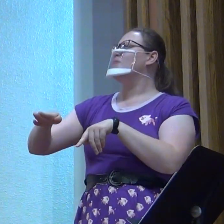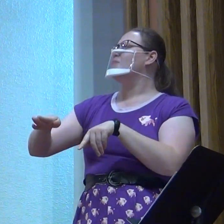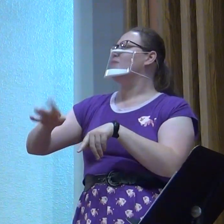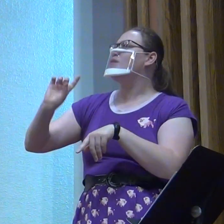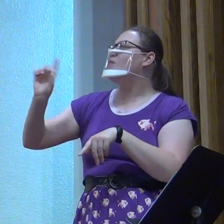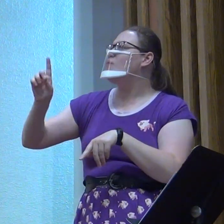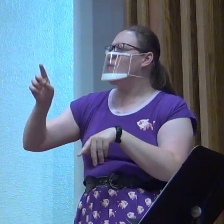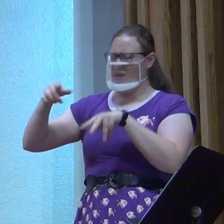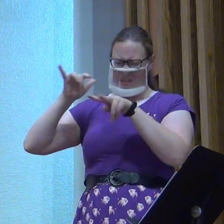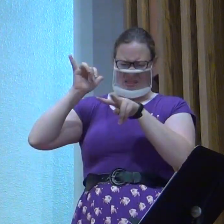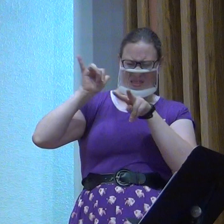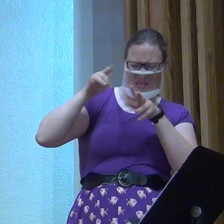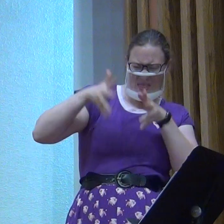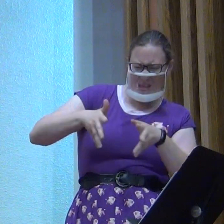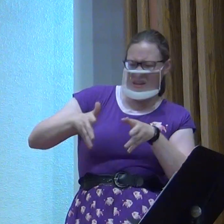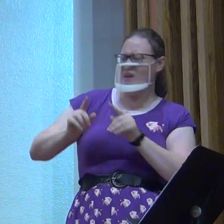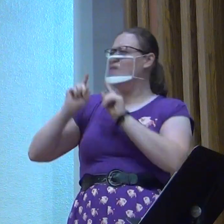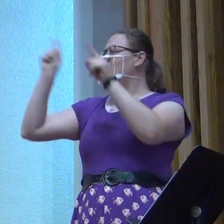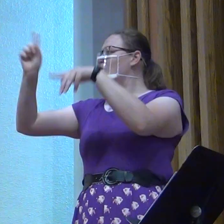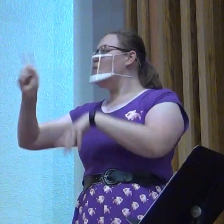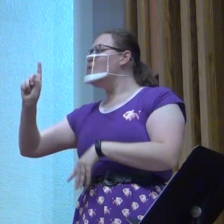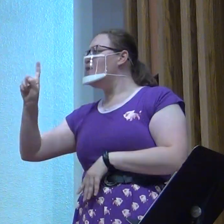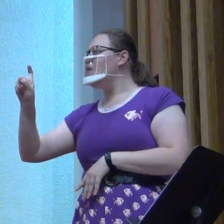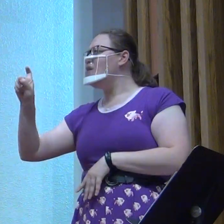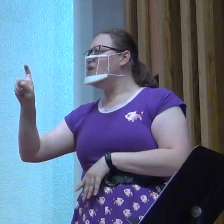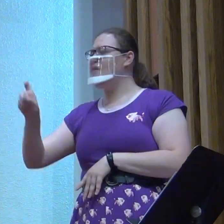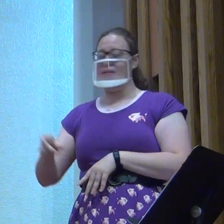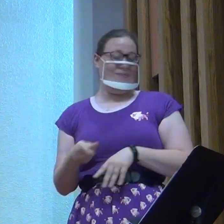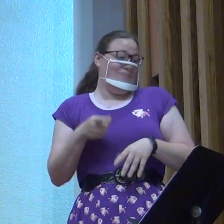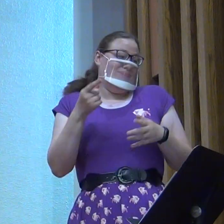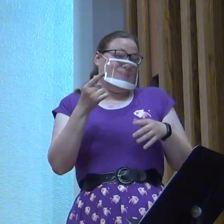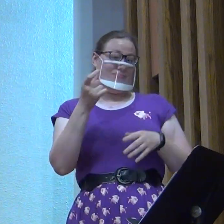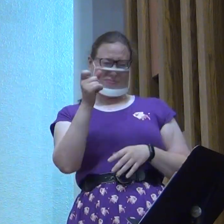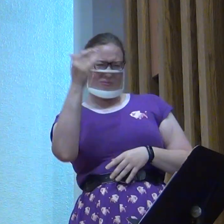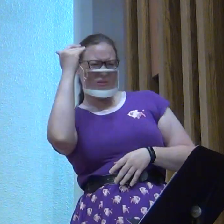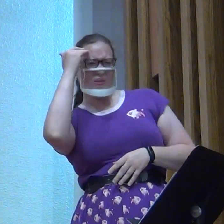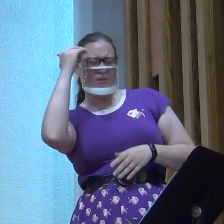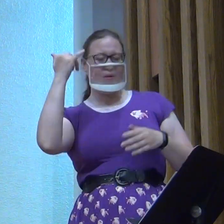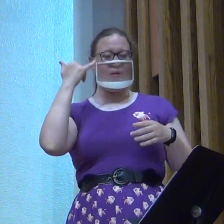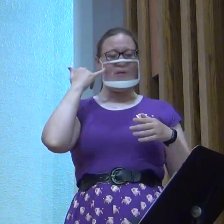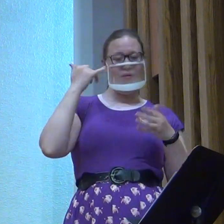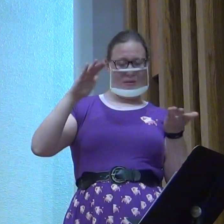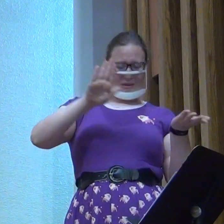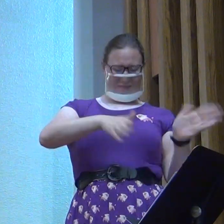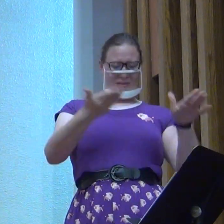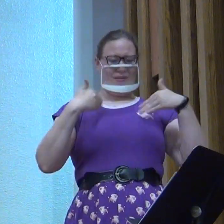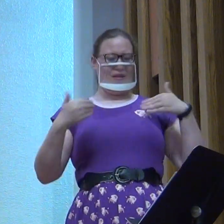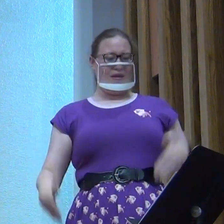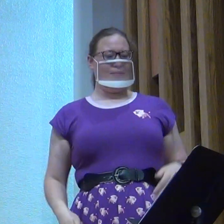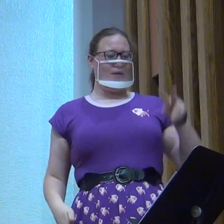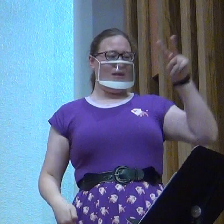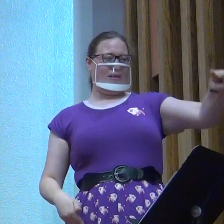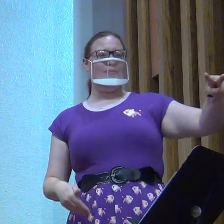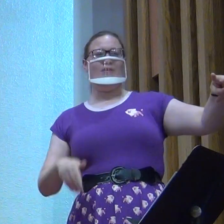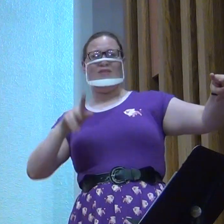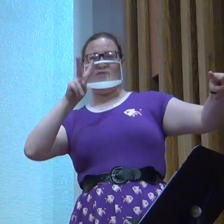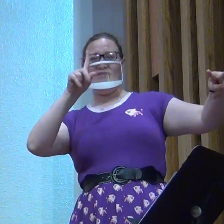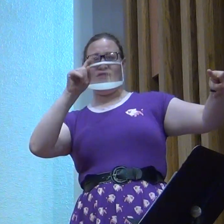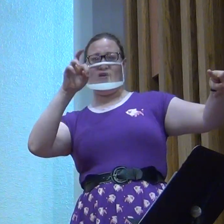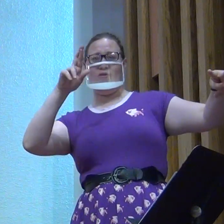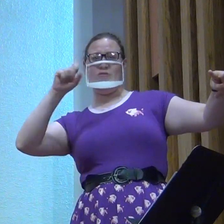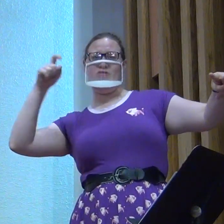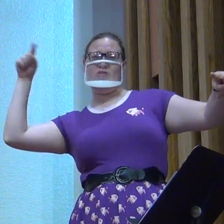they asked. He replied, "Where there is a dead body, there the vultures